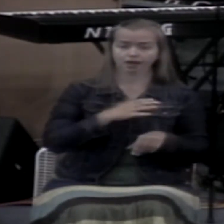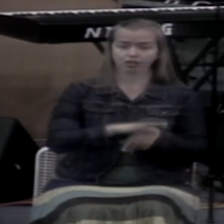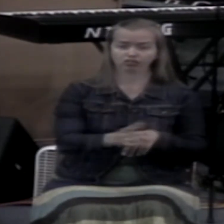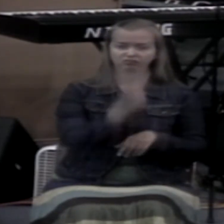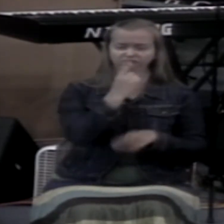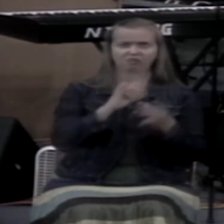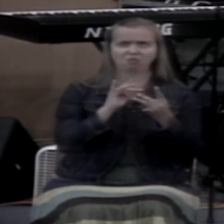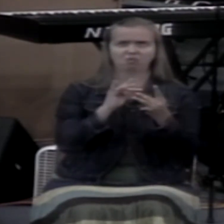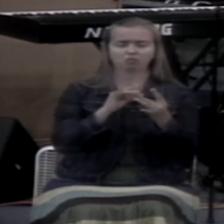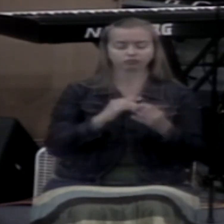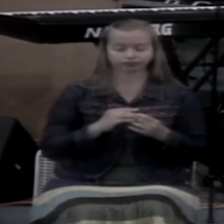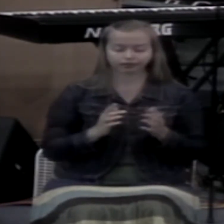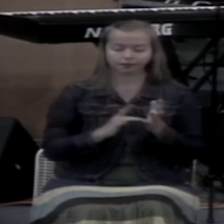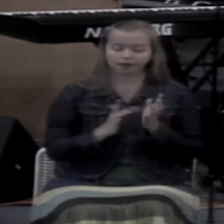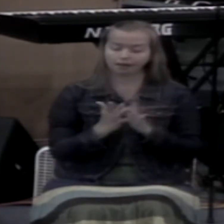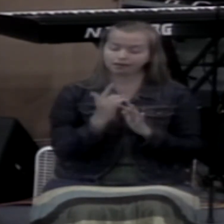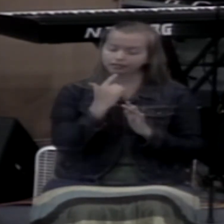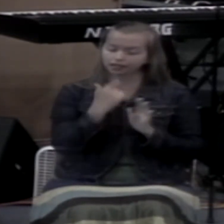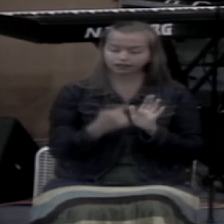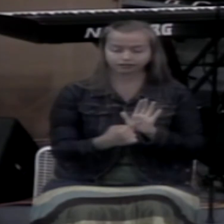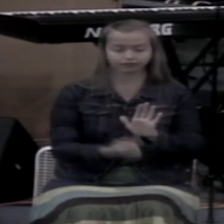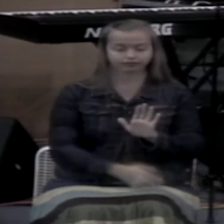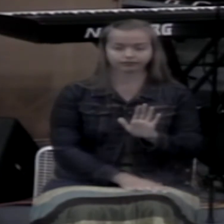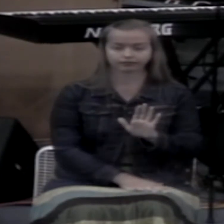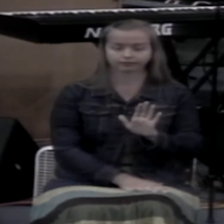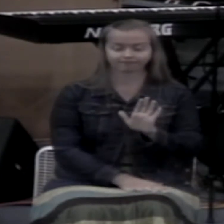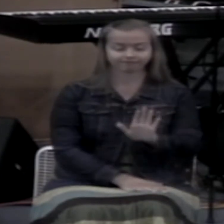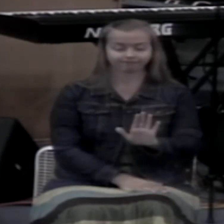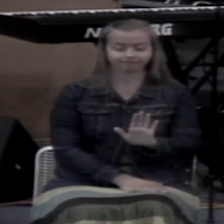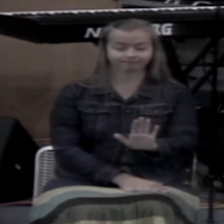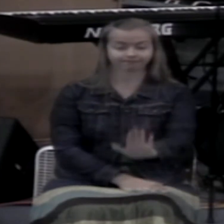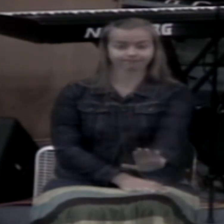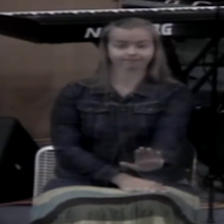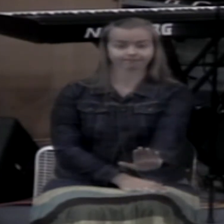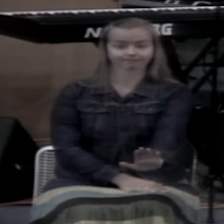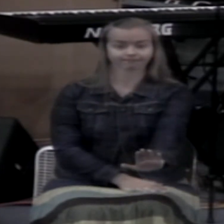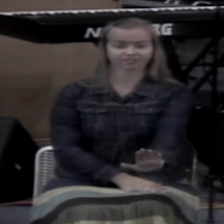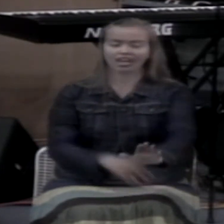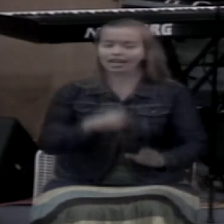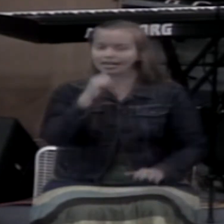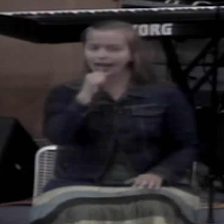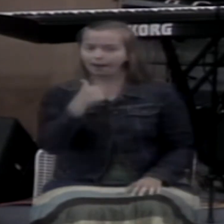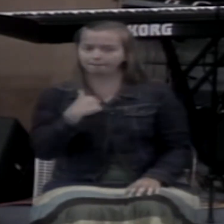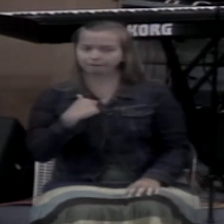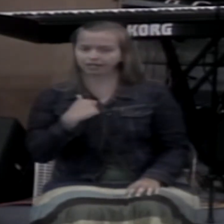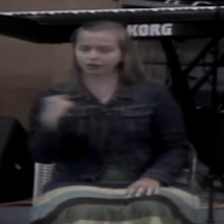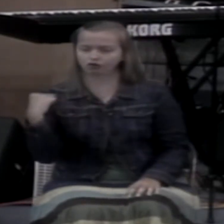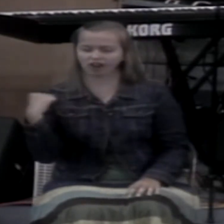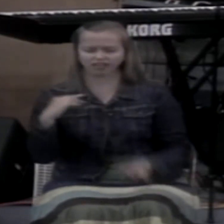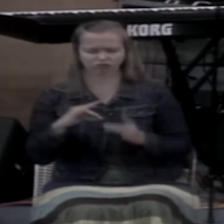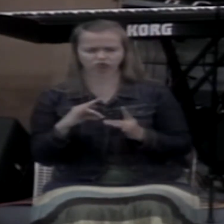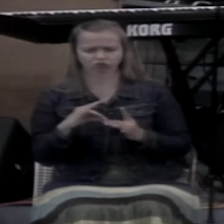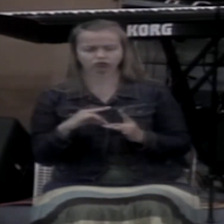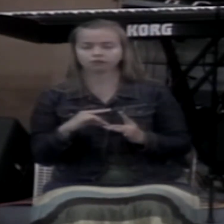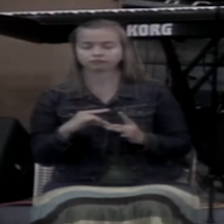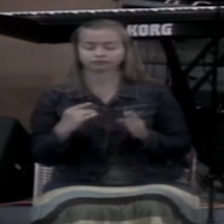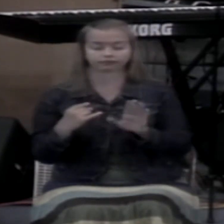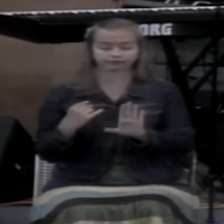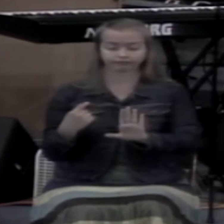vainglory, but in lowliness of mind, let each esteem other better than themselves.